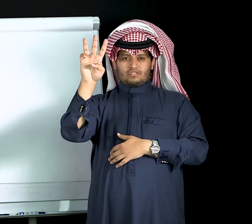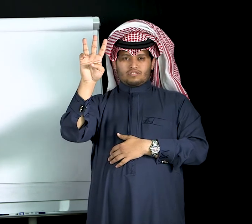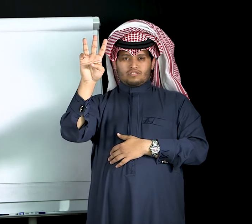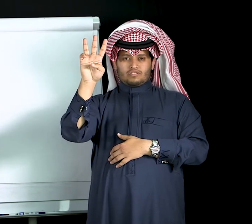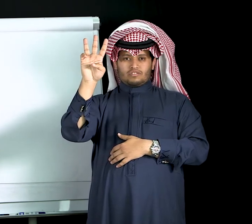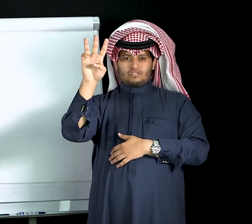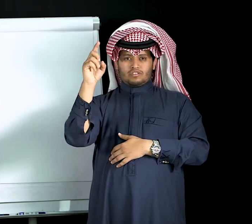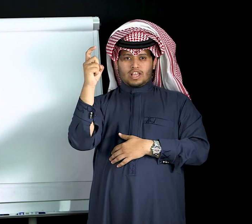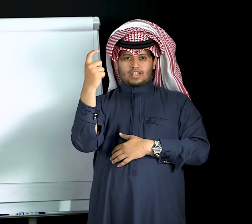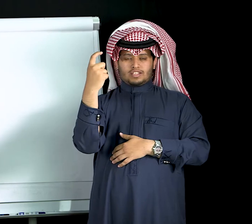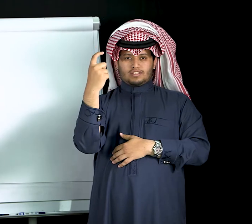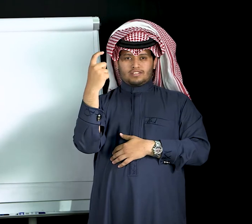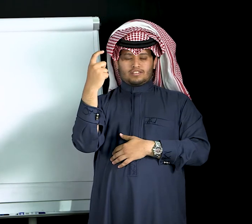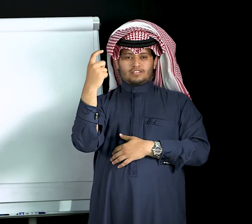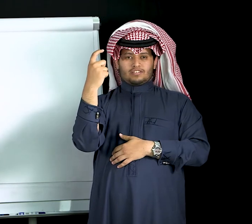X,